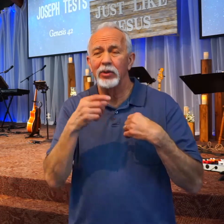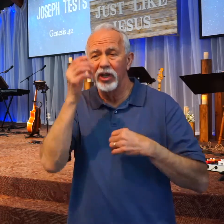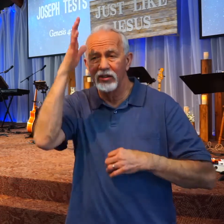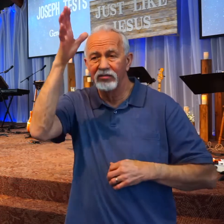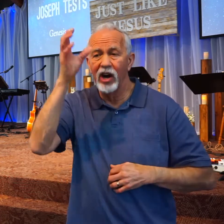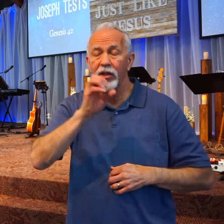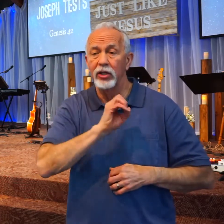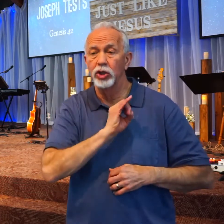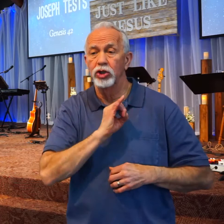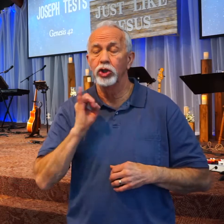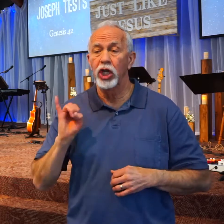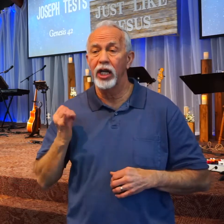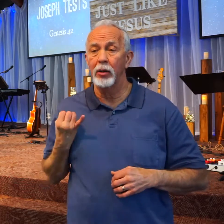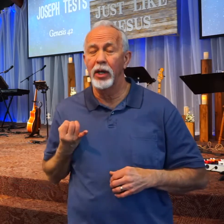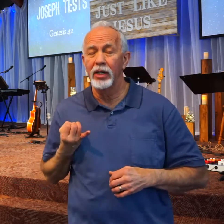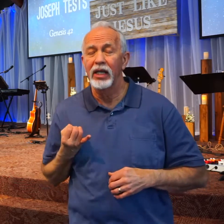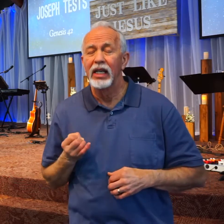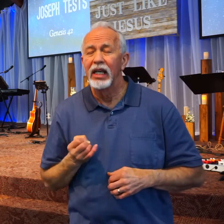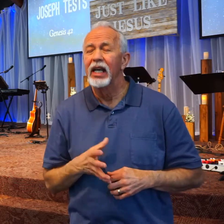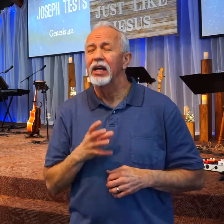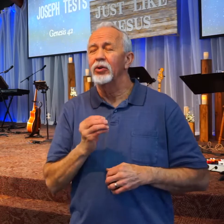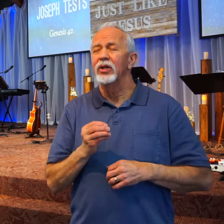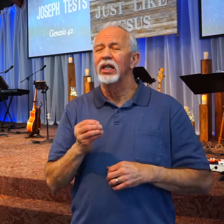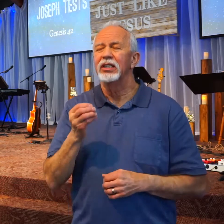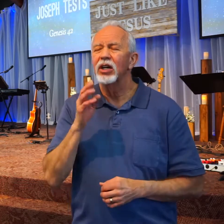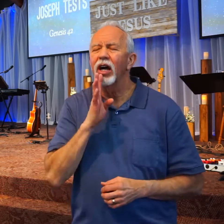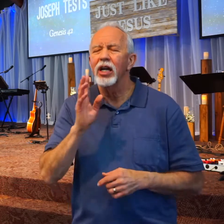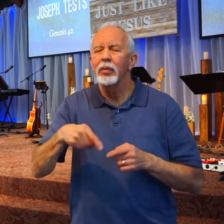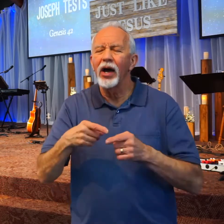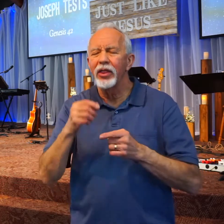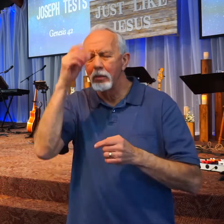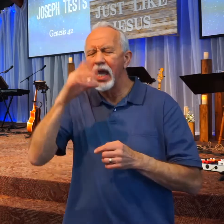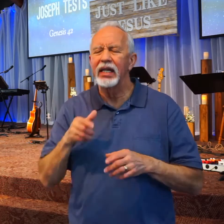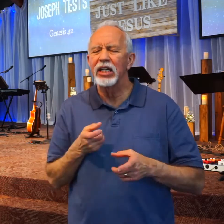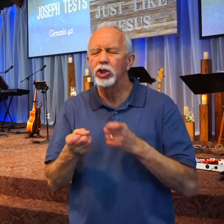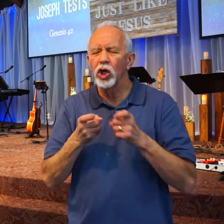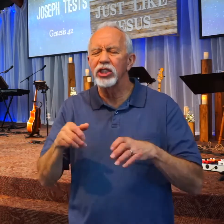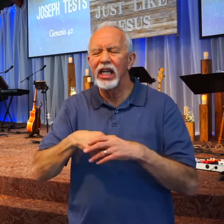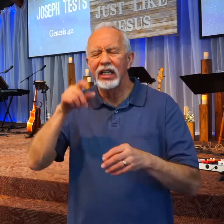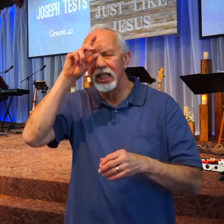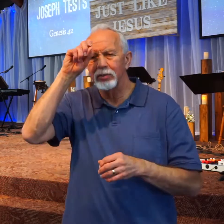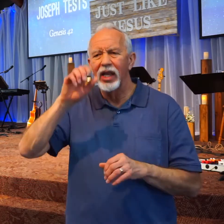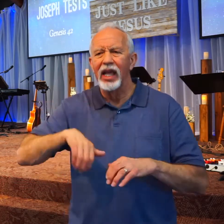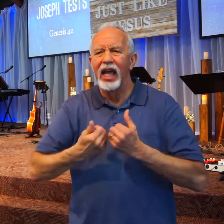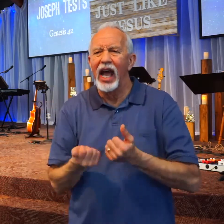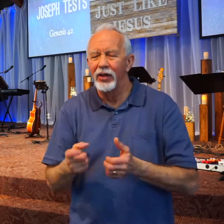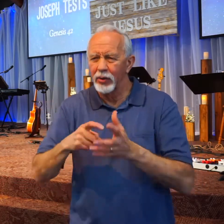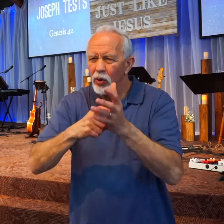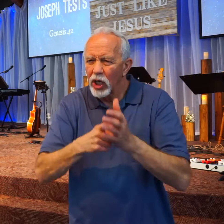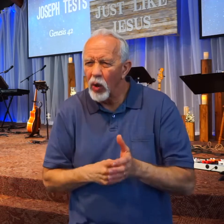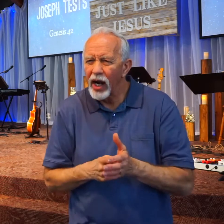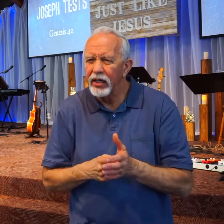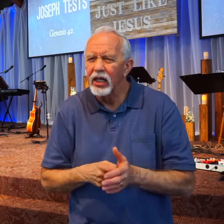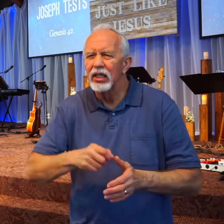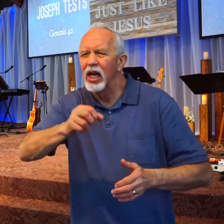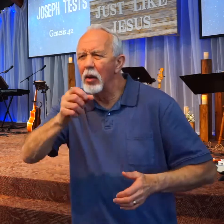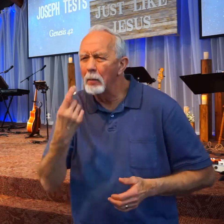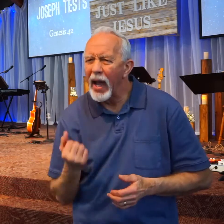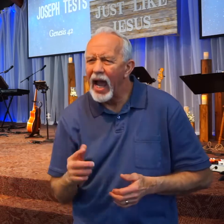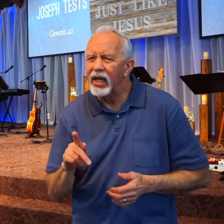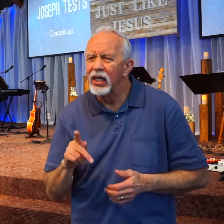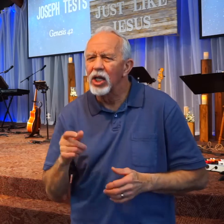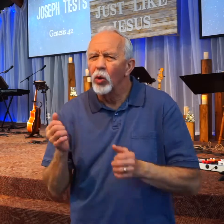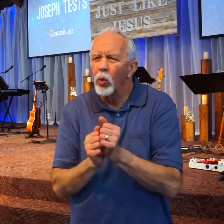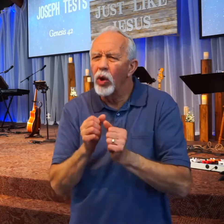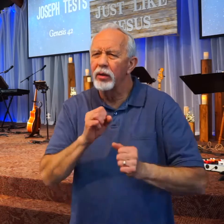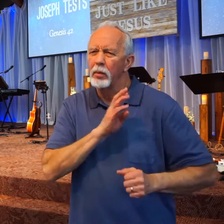had happened in Egypt with the man who was in charge, Joseph, and how they were required to return back with Benjamin,